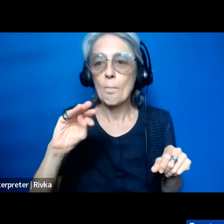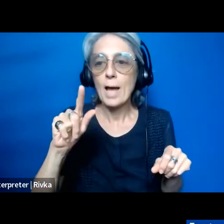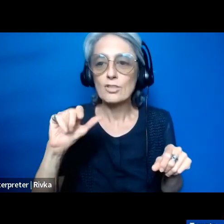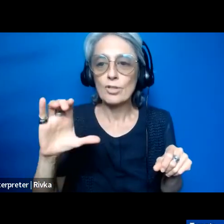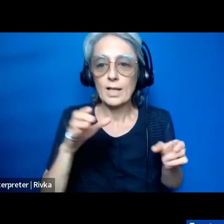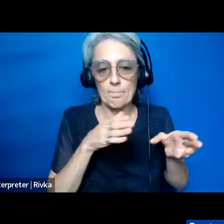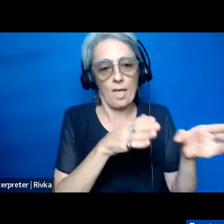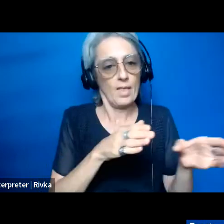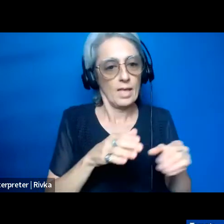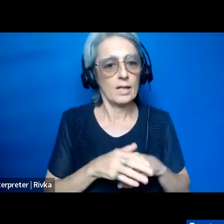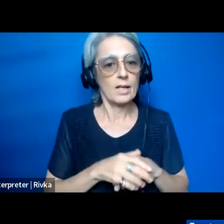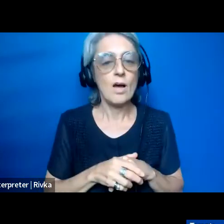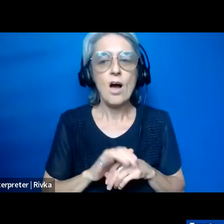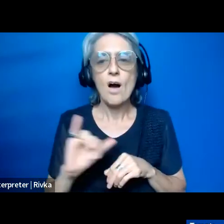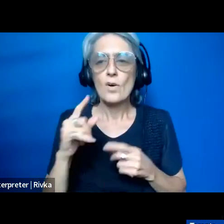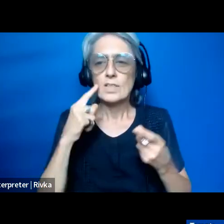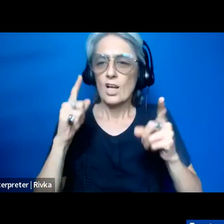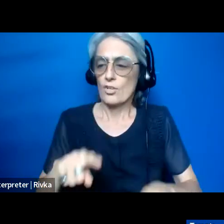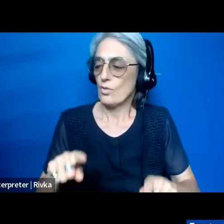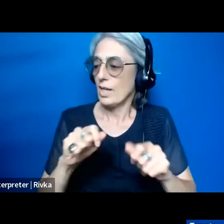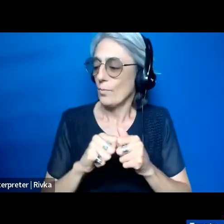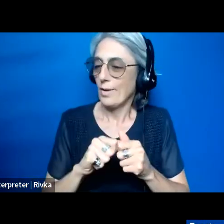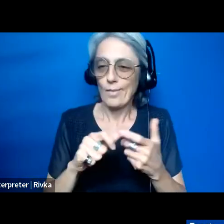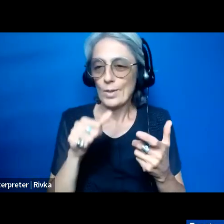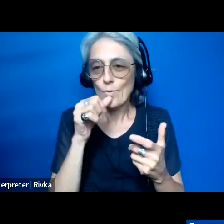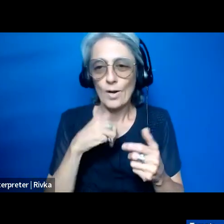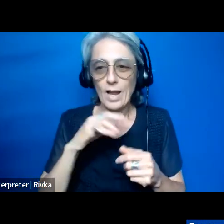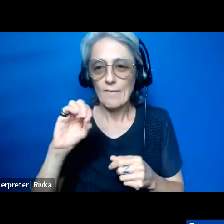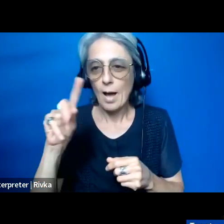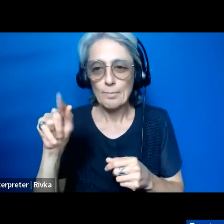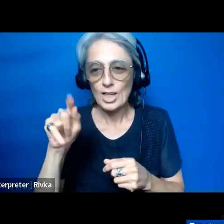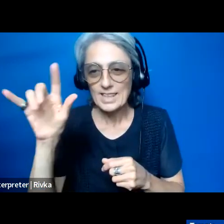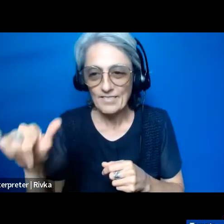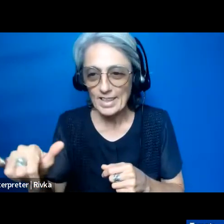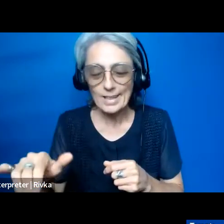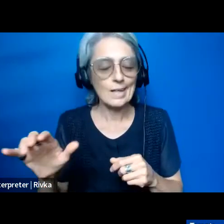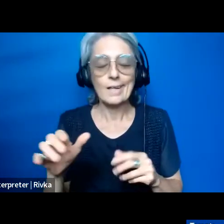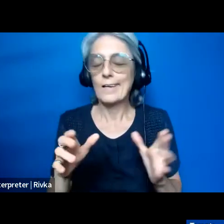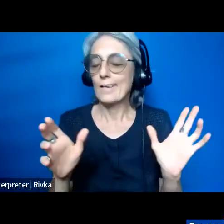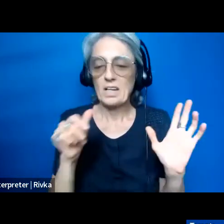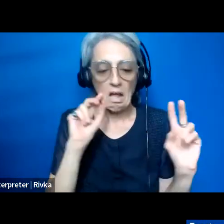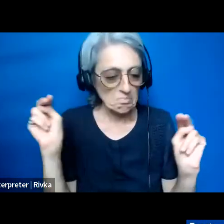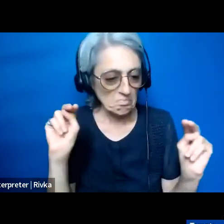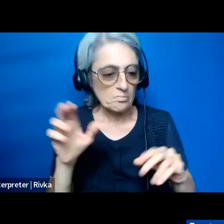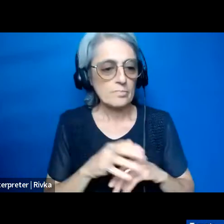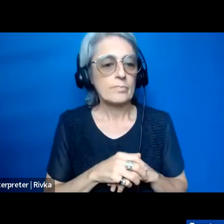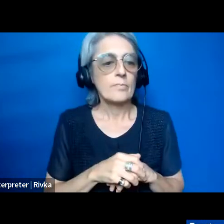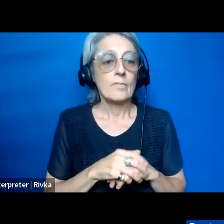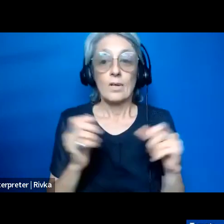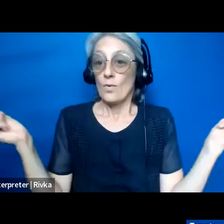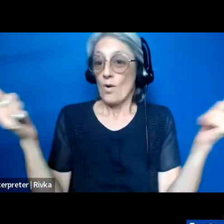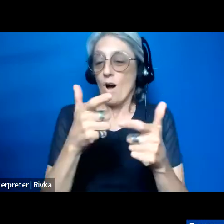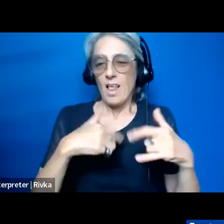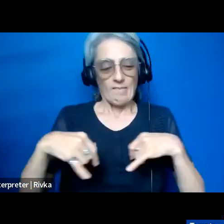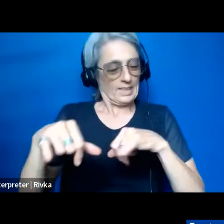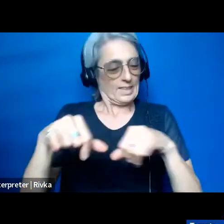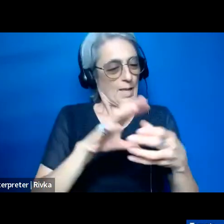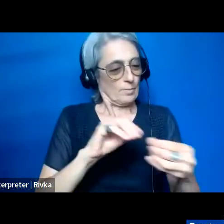the lack of objectivity in our judgments and that everybody in this room has the stories that you've laid out in the